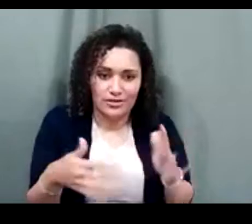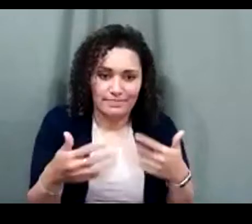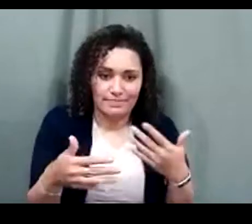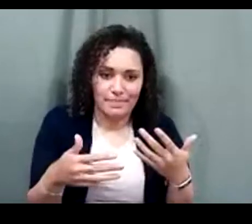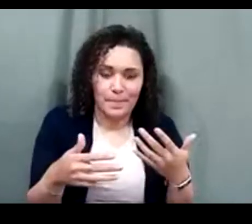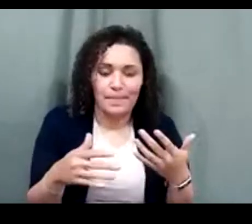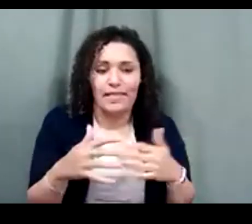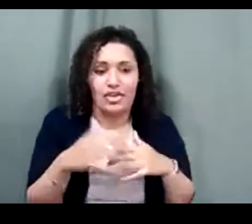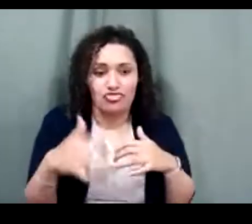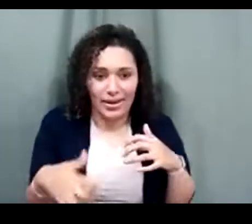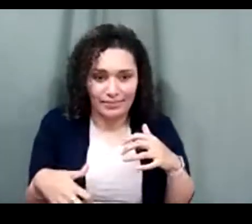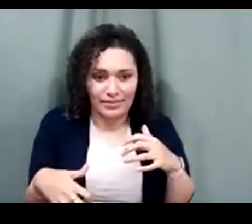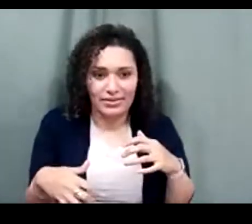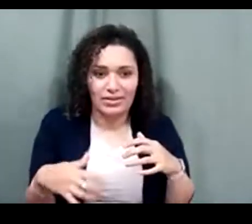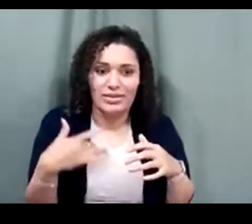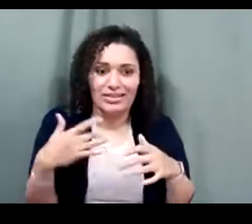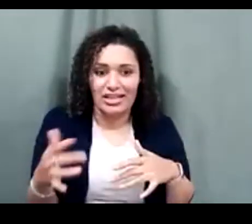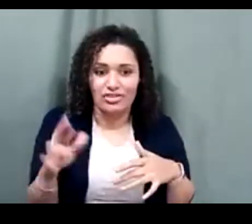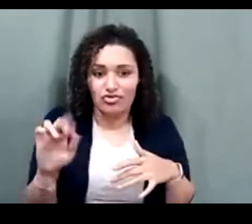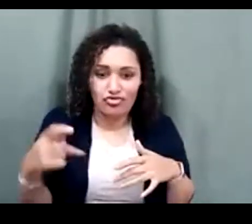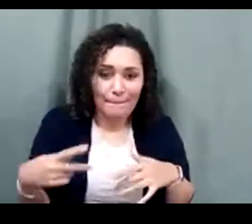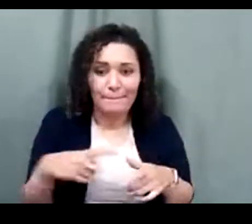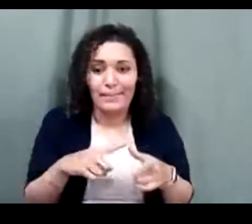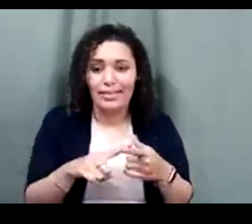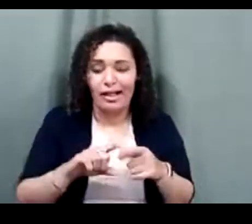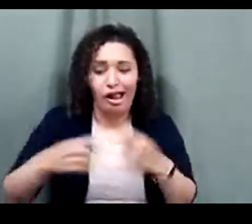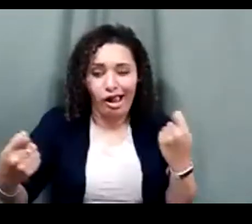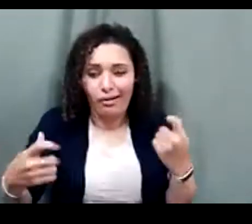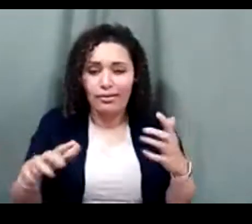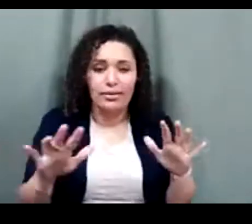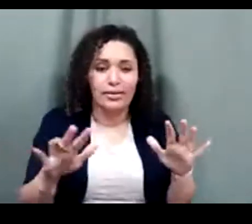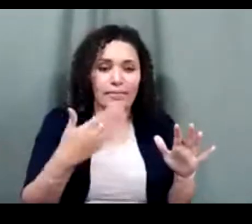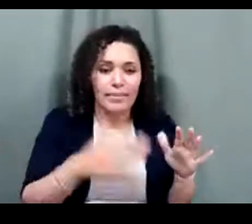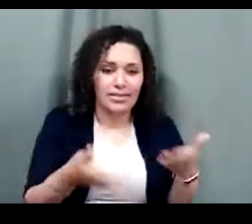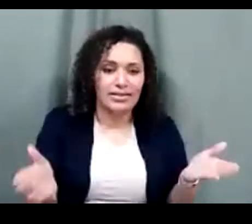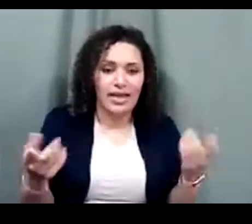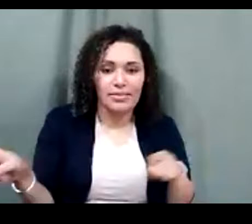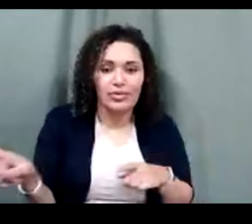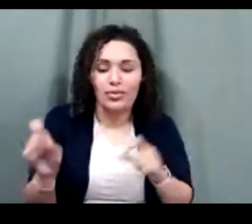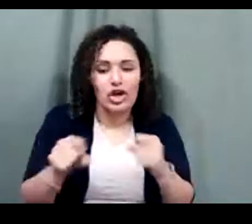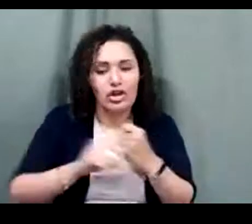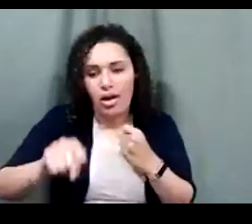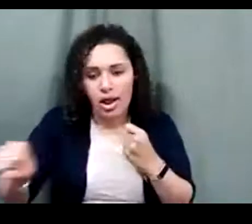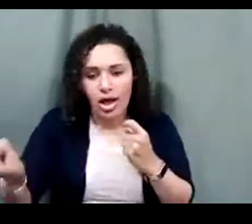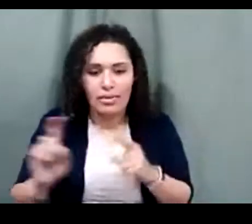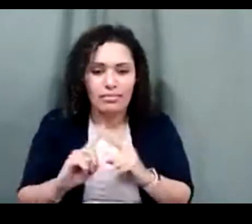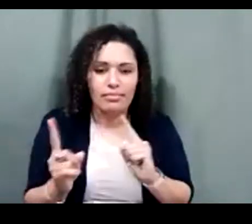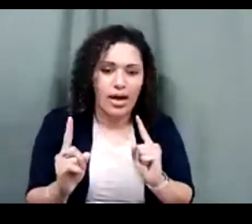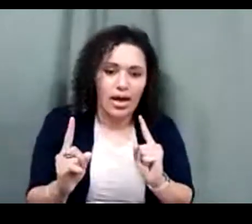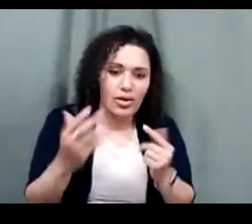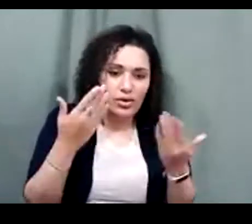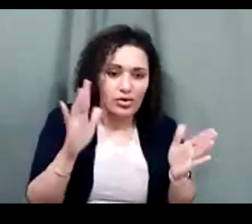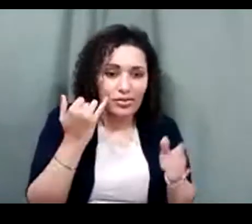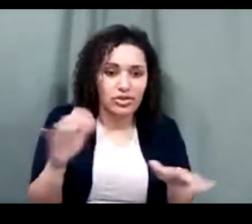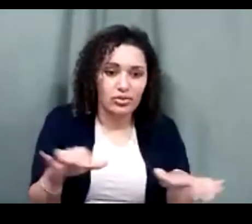bunch of grapes up, which tends to rip things and get that bad things. And we can go on and on, but we don't know what we're doing is right, but